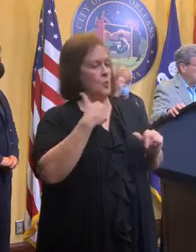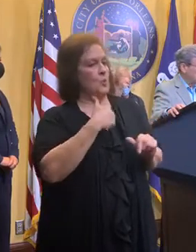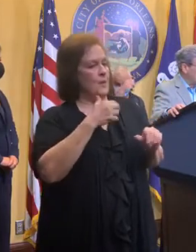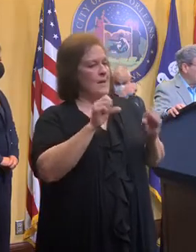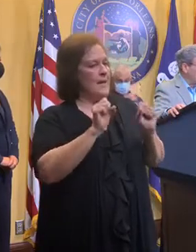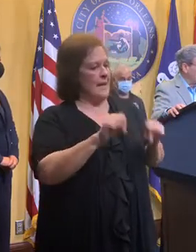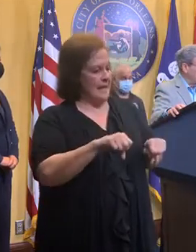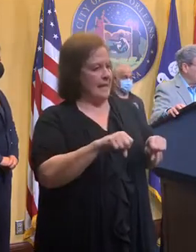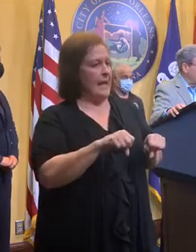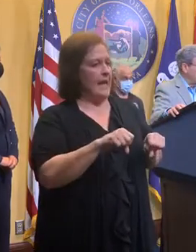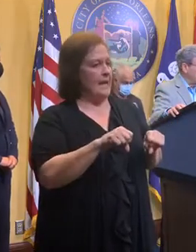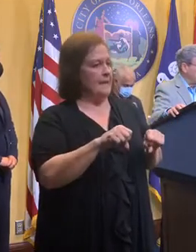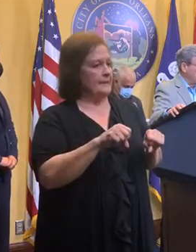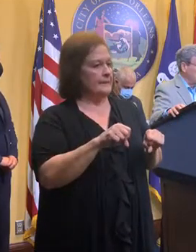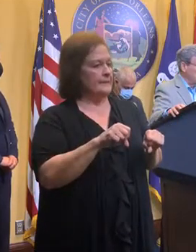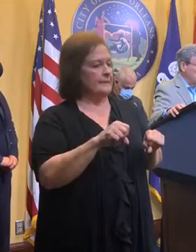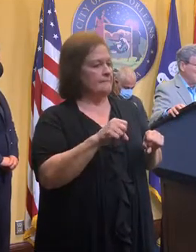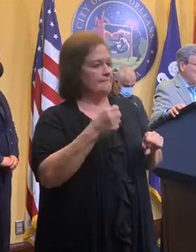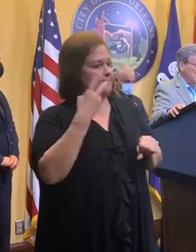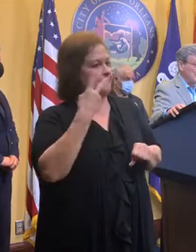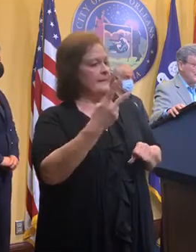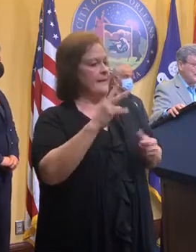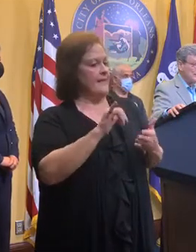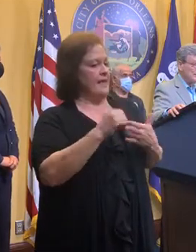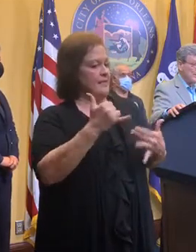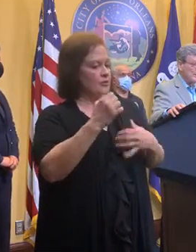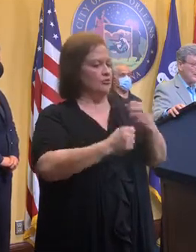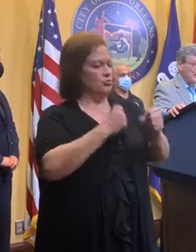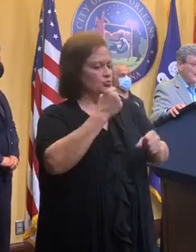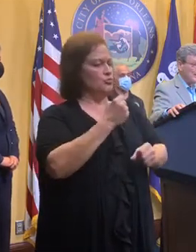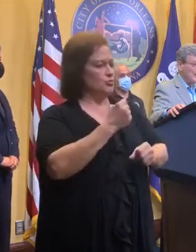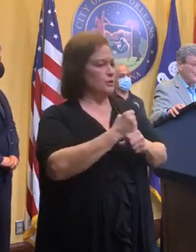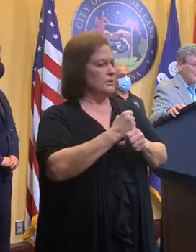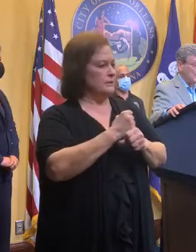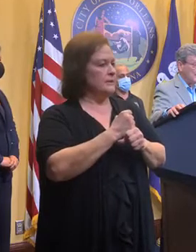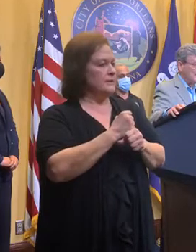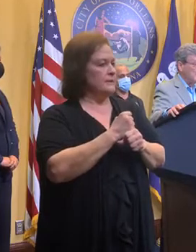season as one, very difficult, two, that's been